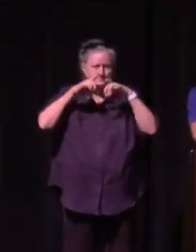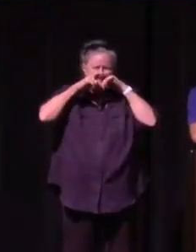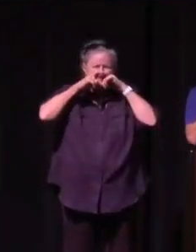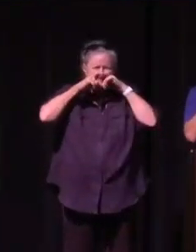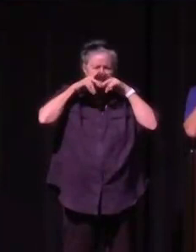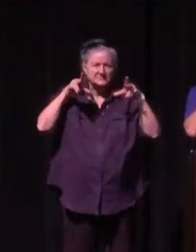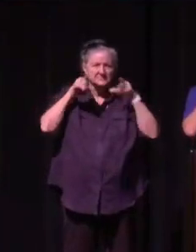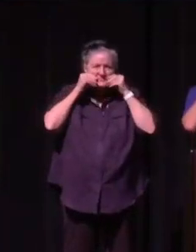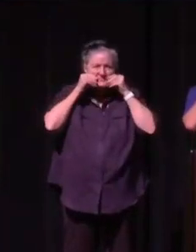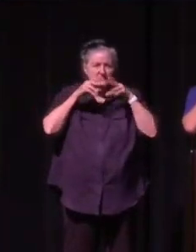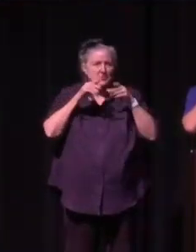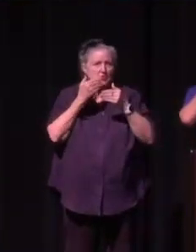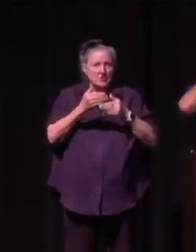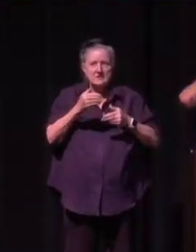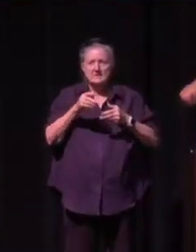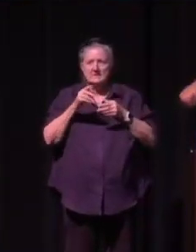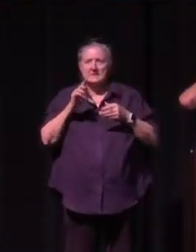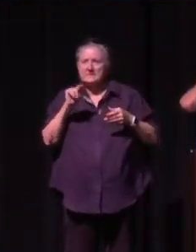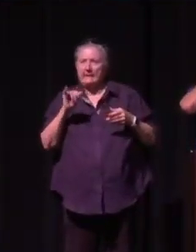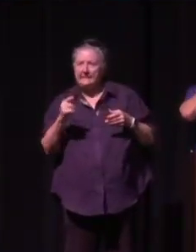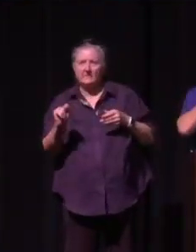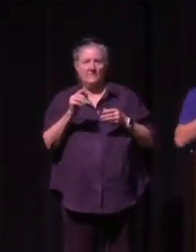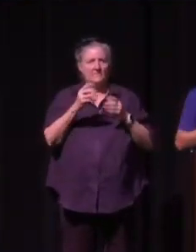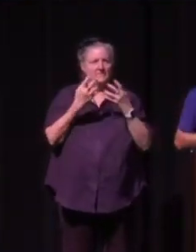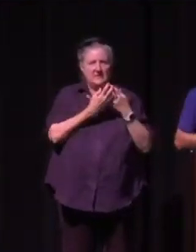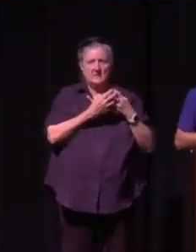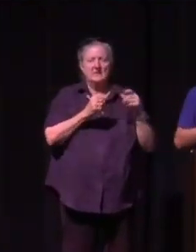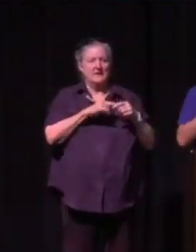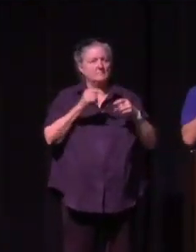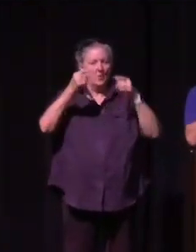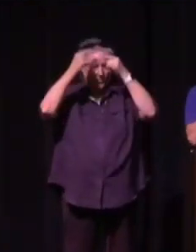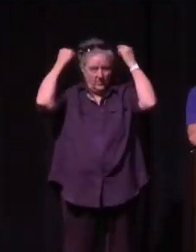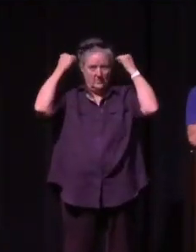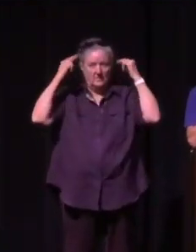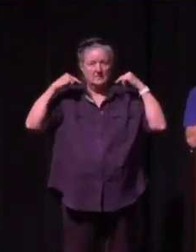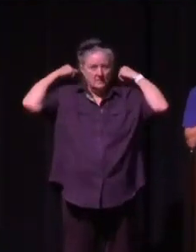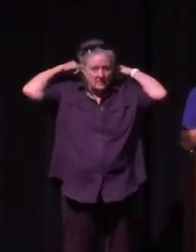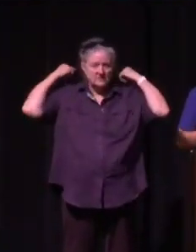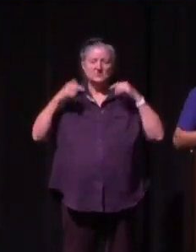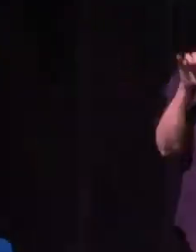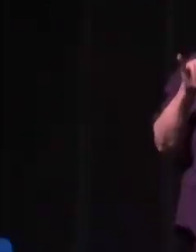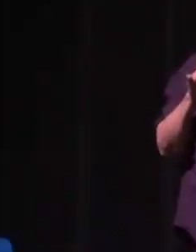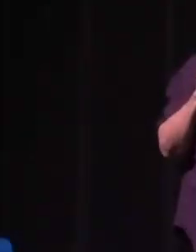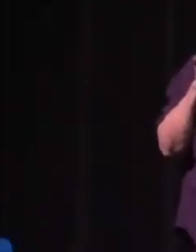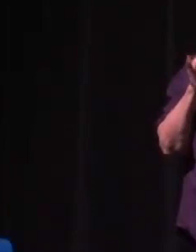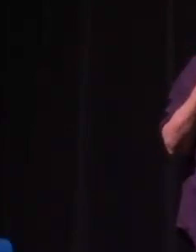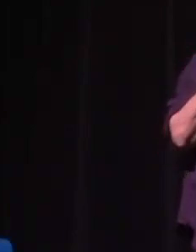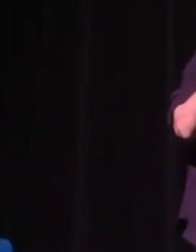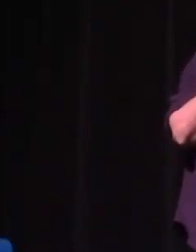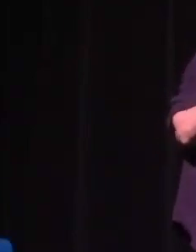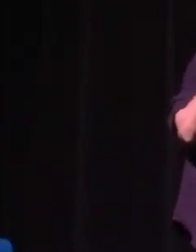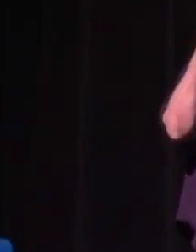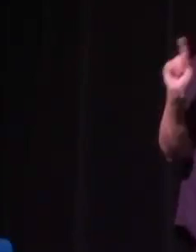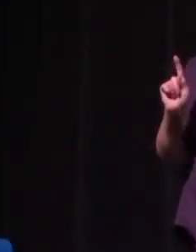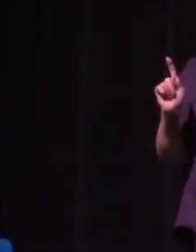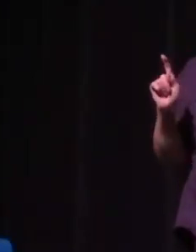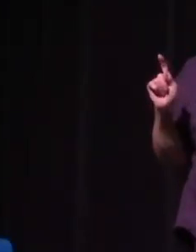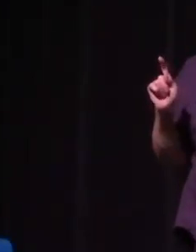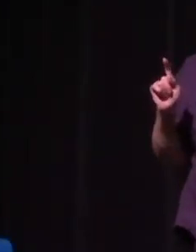a good tight fit, and that both straps are around the back of your head so it stays snug and works